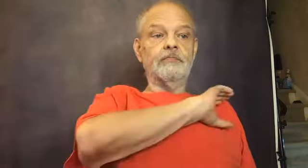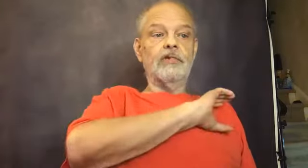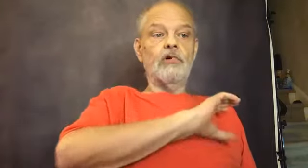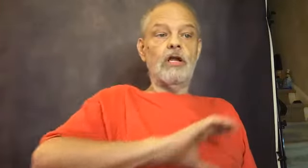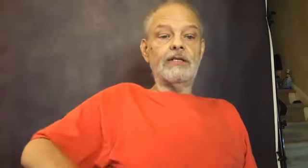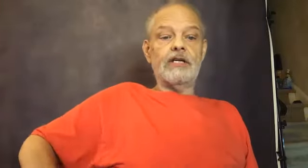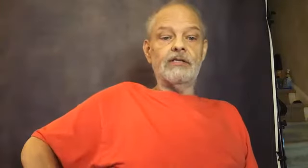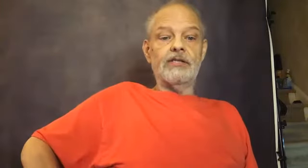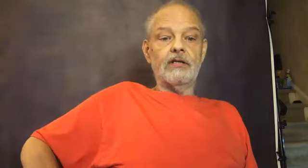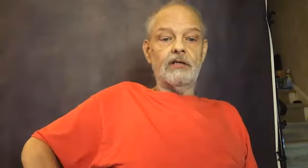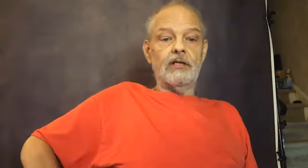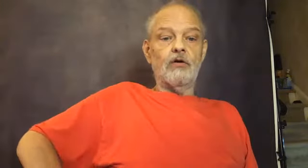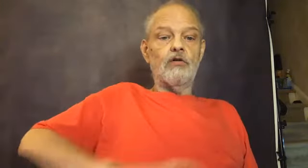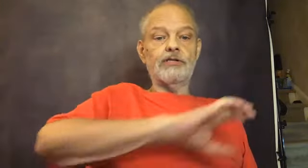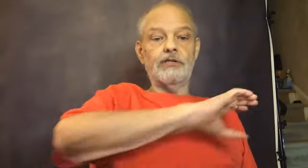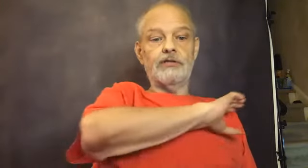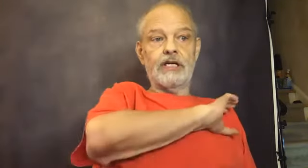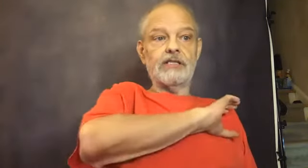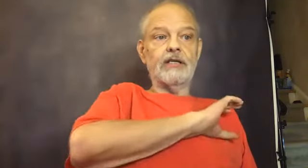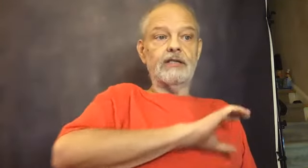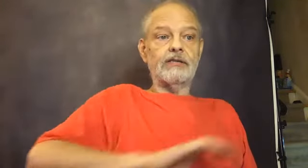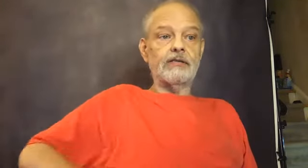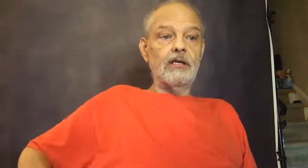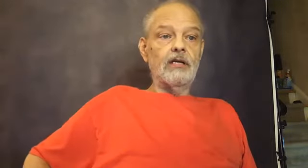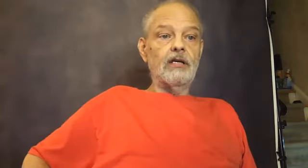There are a lot of signs that go across your chest like this.